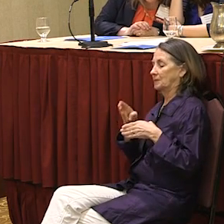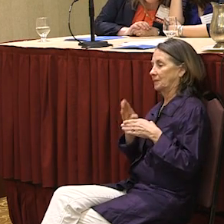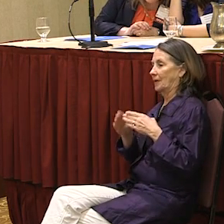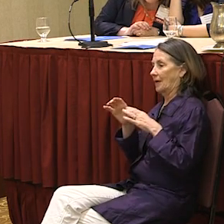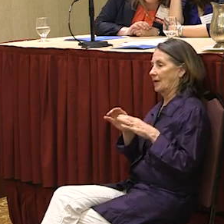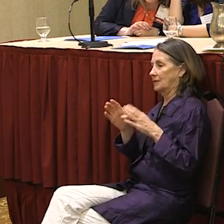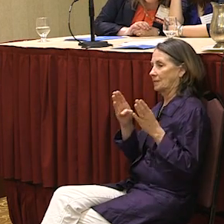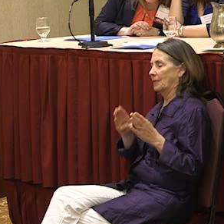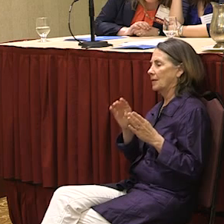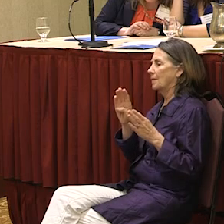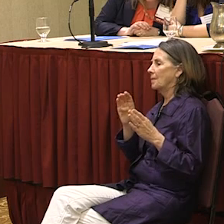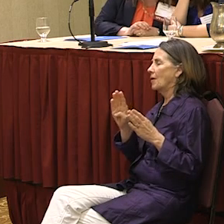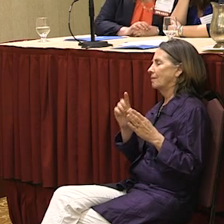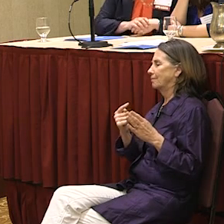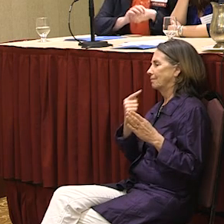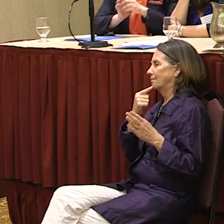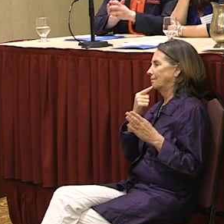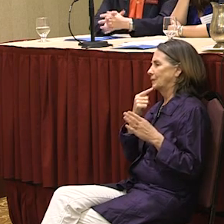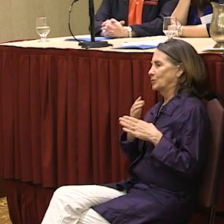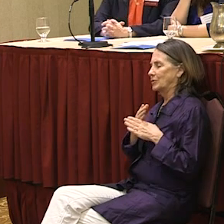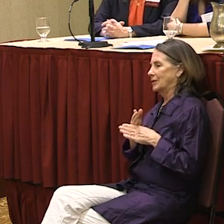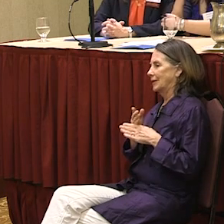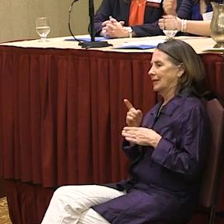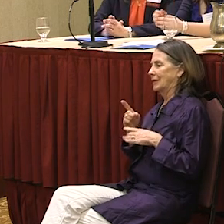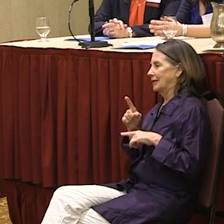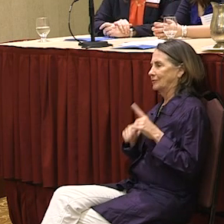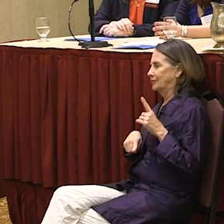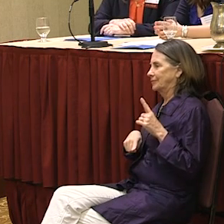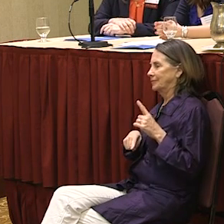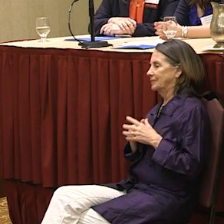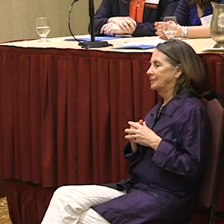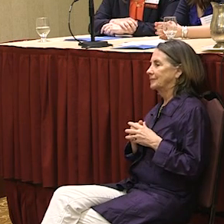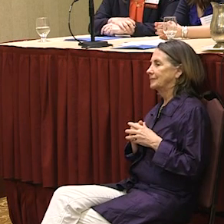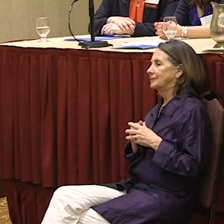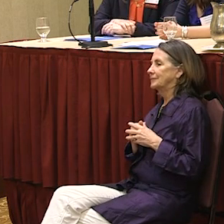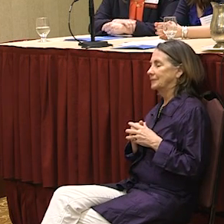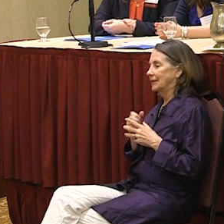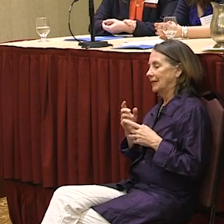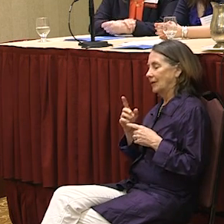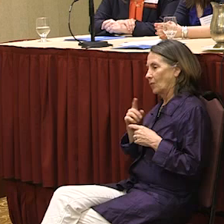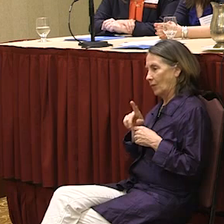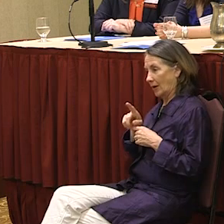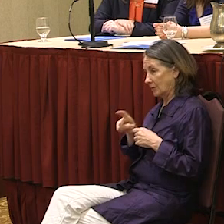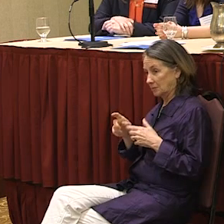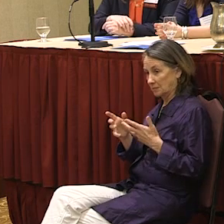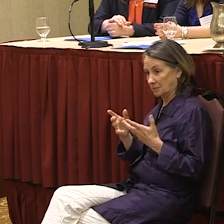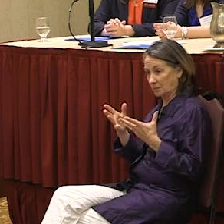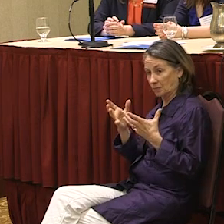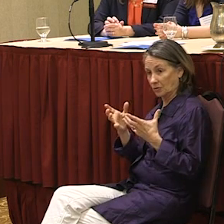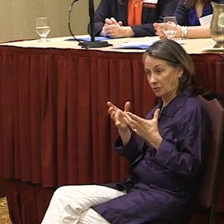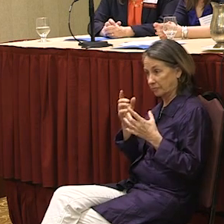action plan, Bob was so disappointed to share that he was unsuccessful. So we asked Bob if he wanted